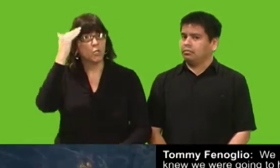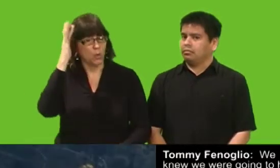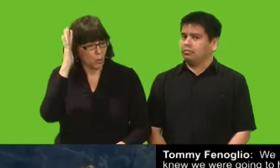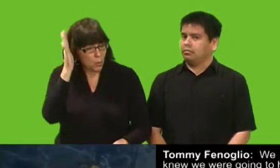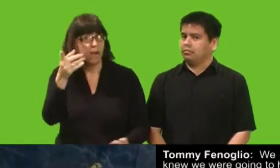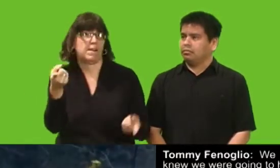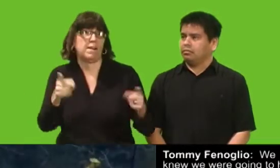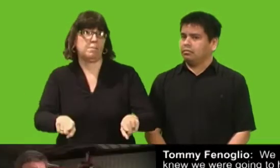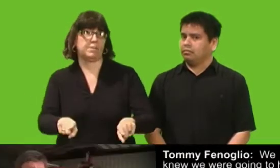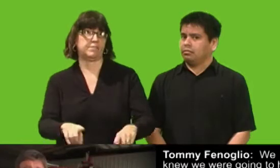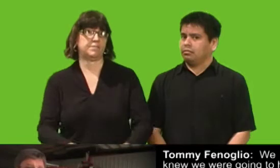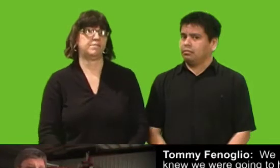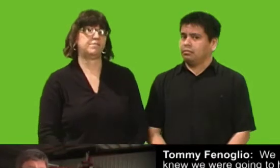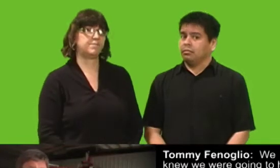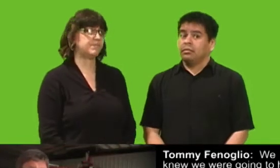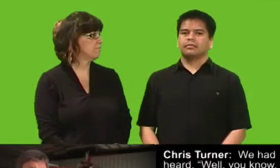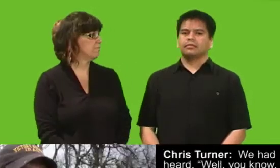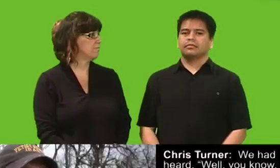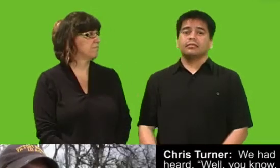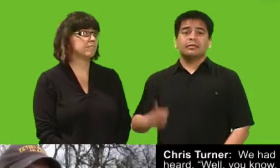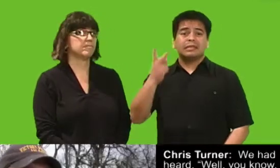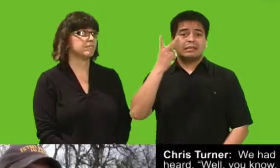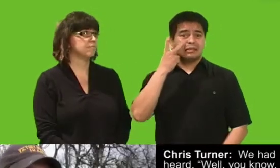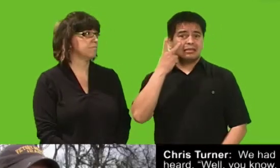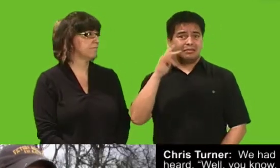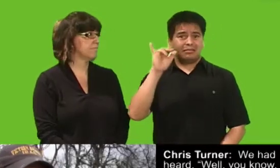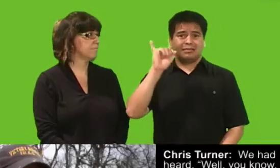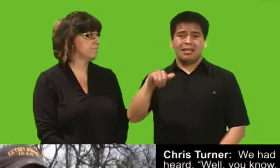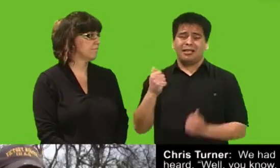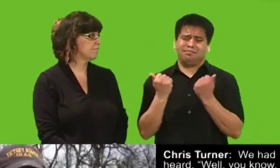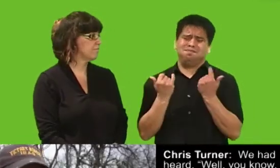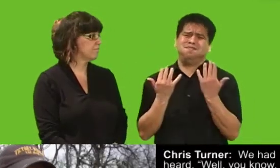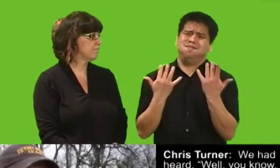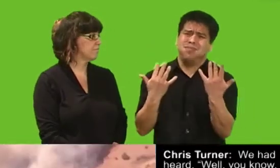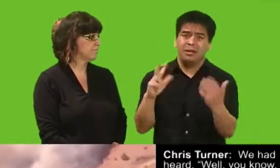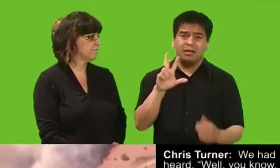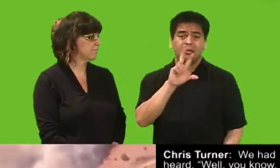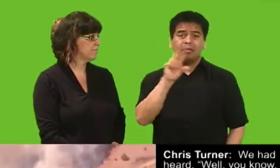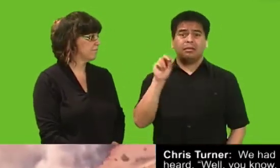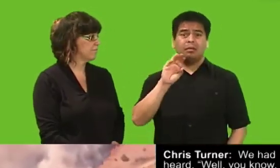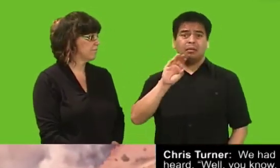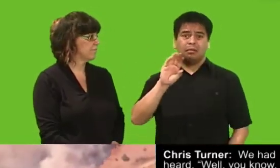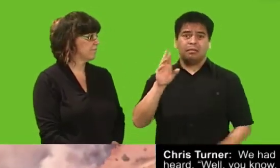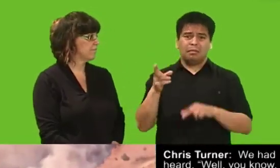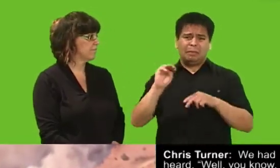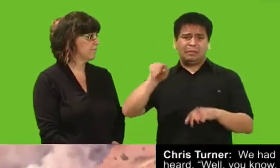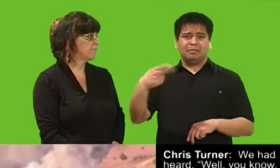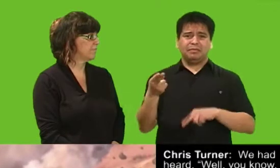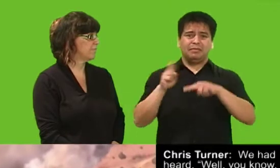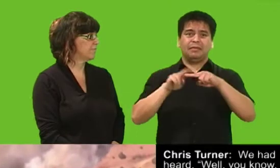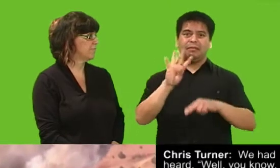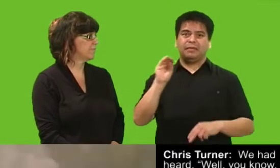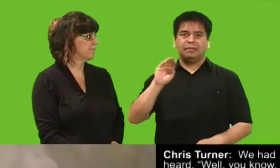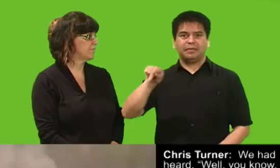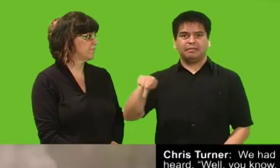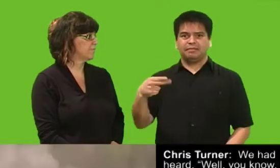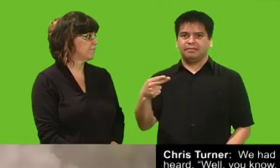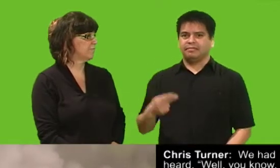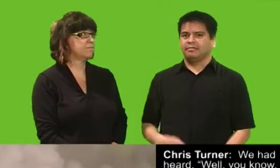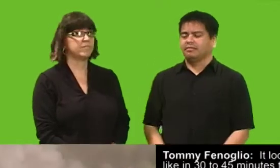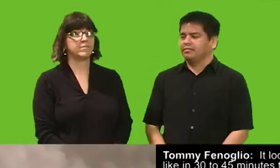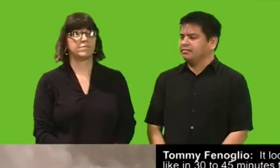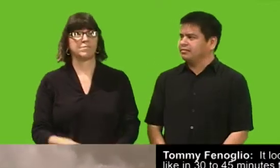forestry service was putting this on. We knew it was going to happen. We had heard, well, the fire's moving 30 miles an hour. The fire's moving 40 miles